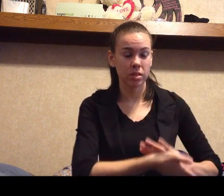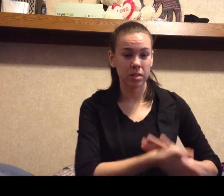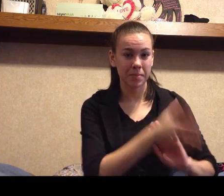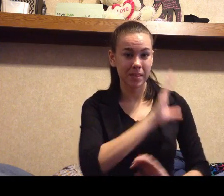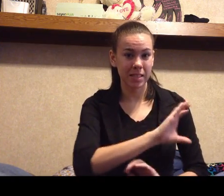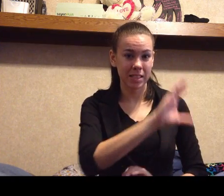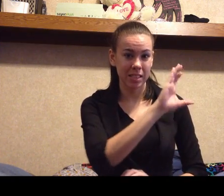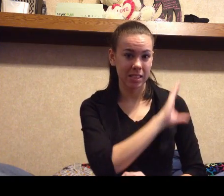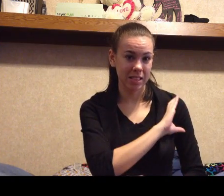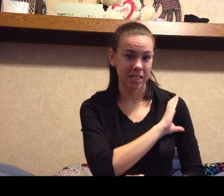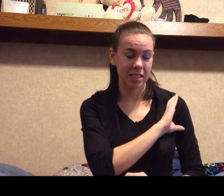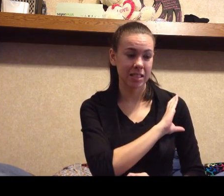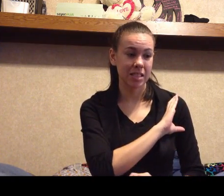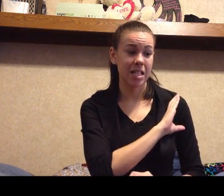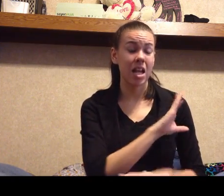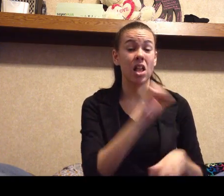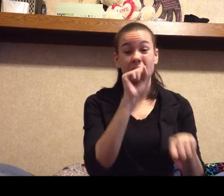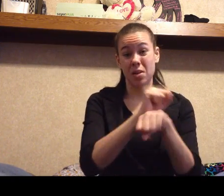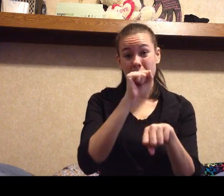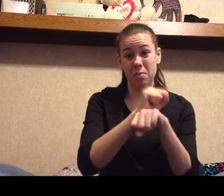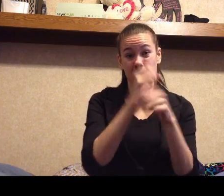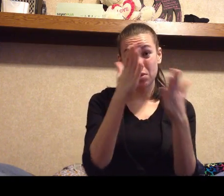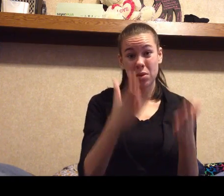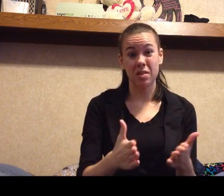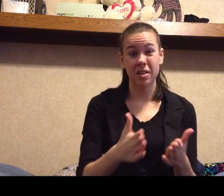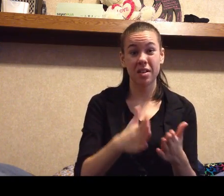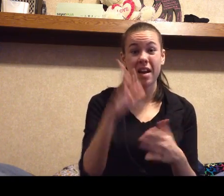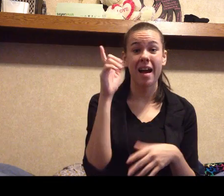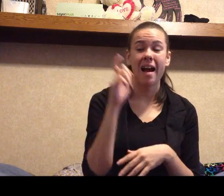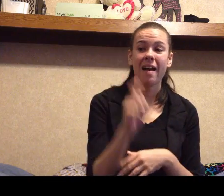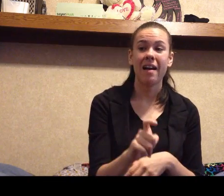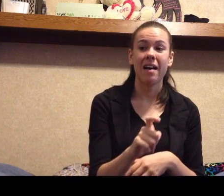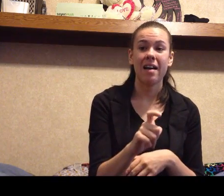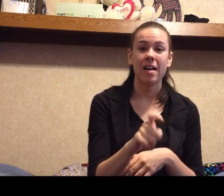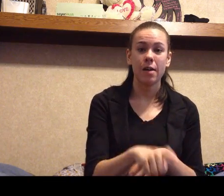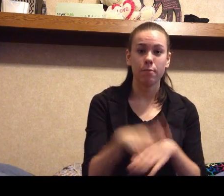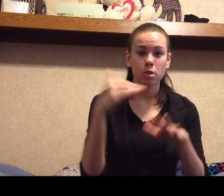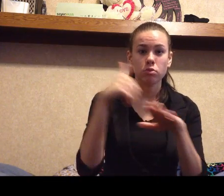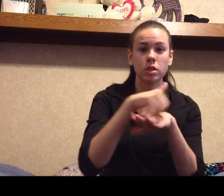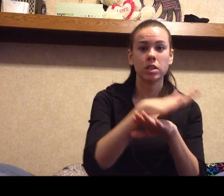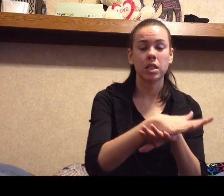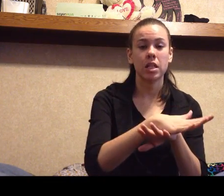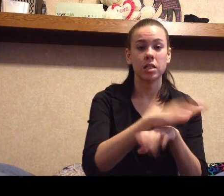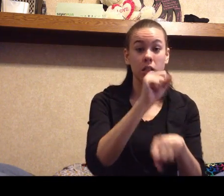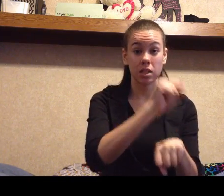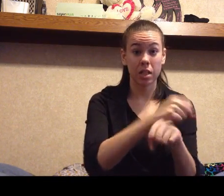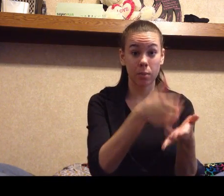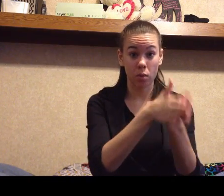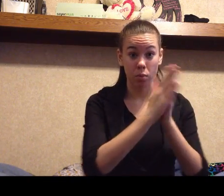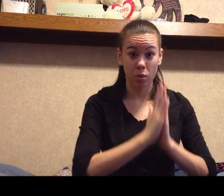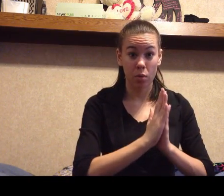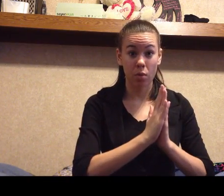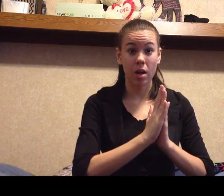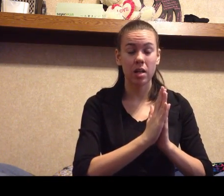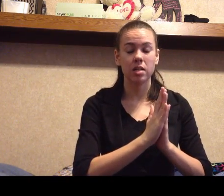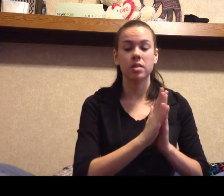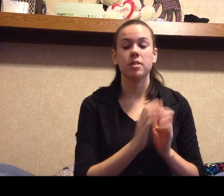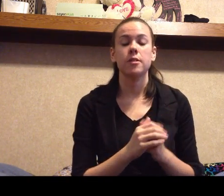U.S. employer may need to submit a labor certification request with the Department of Labor's Employment and Training